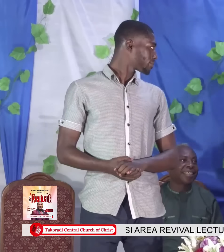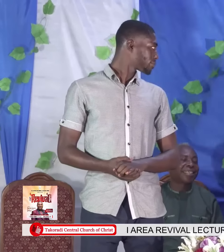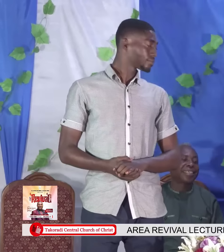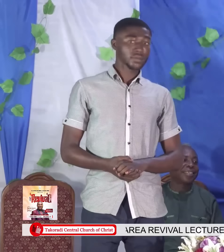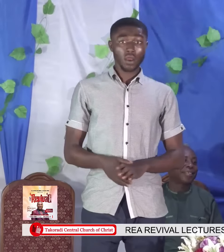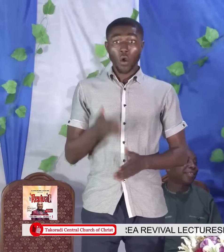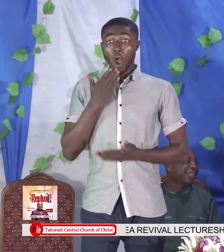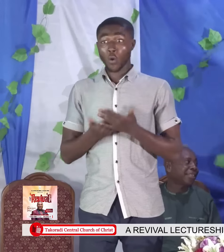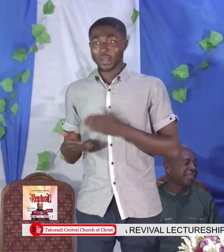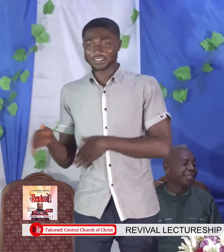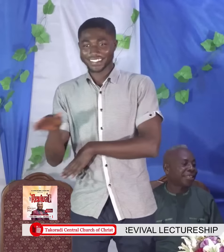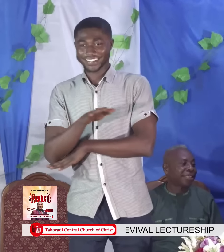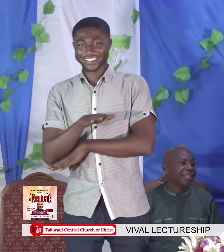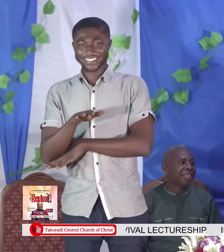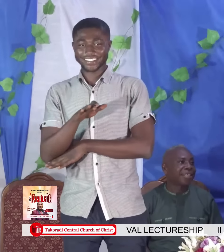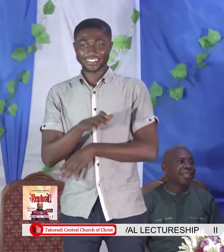Good evening.